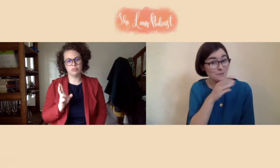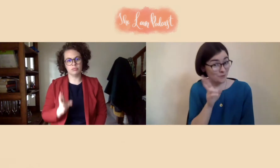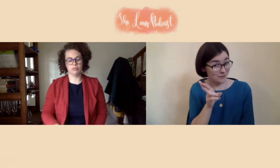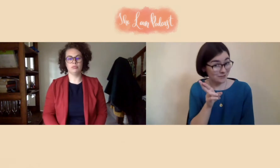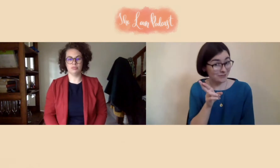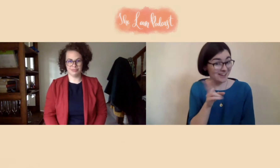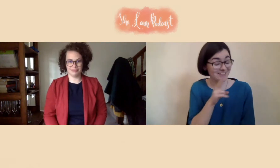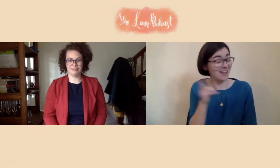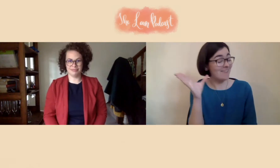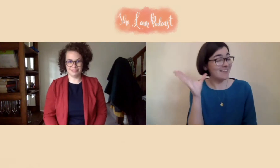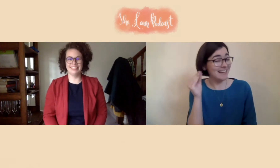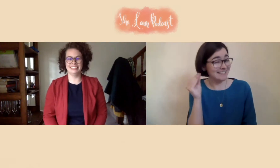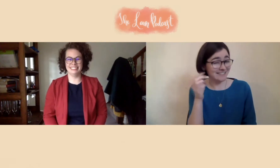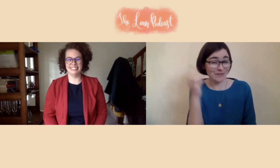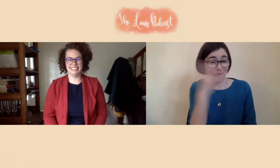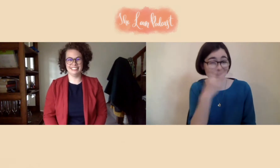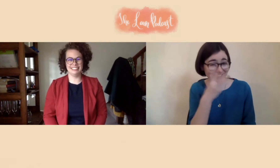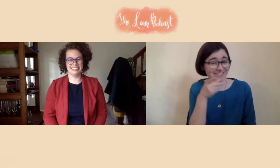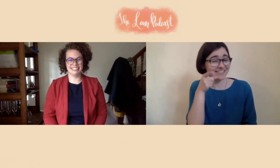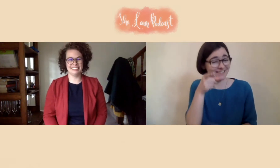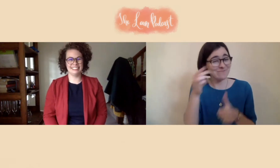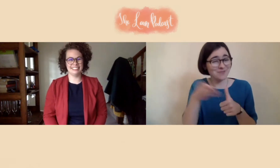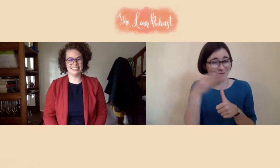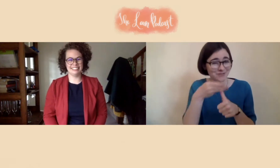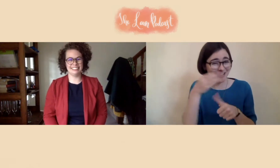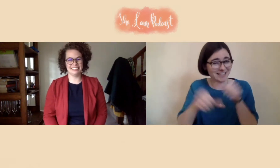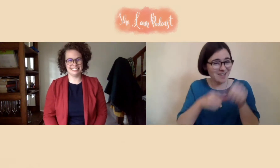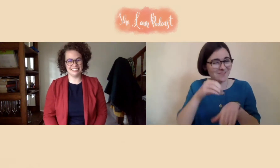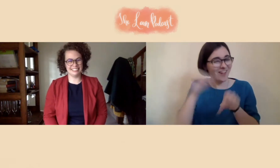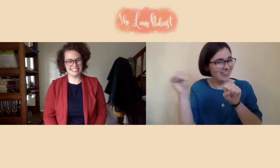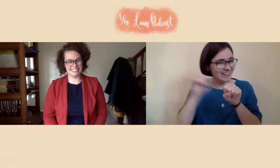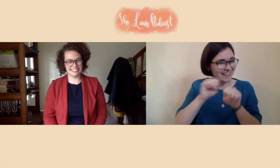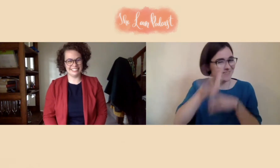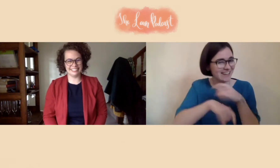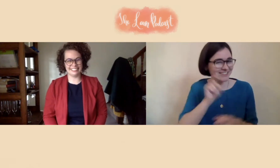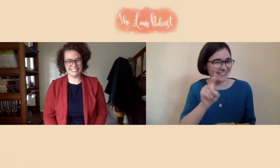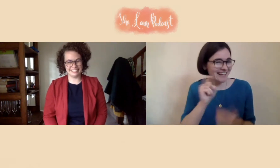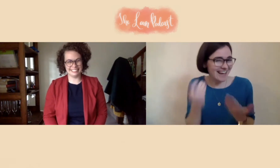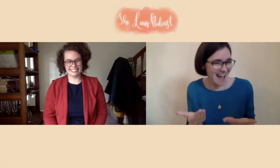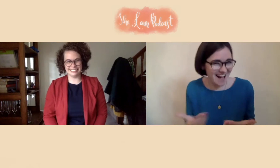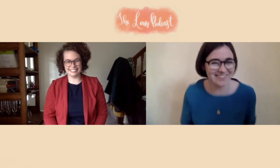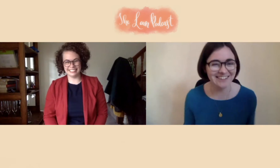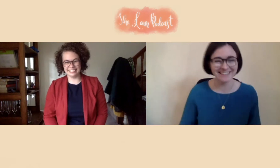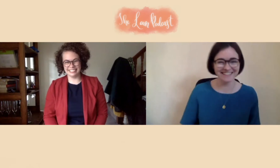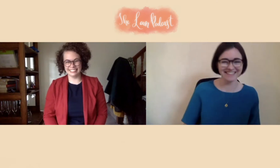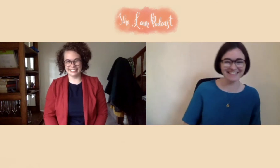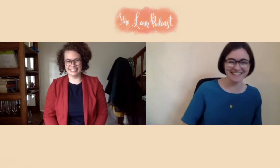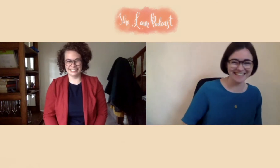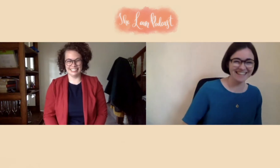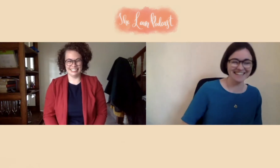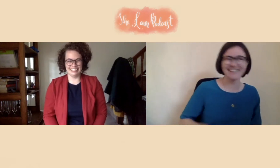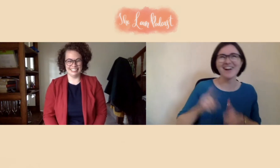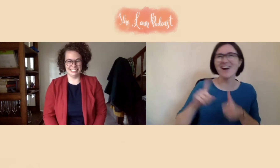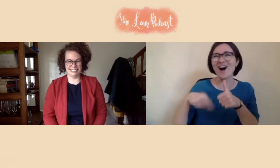important. If you haven't listened to that episode on the Lean, go ahead and click now. Classic